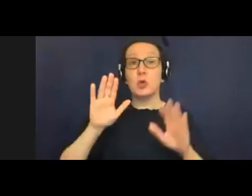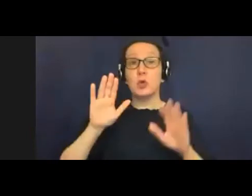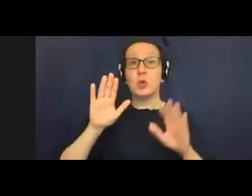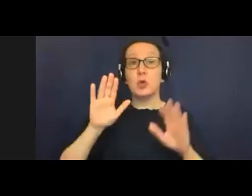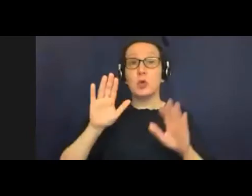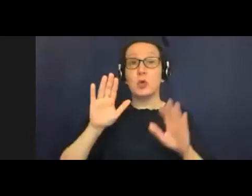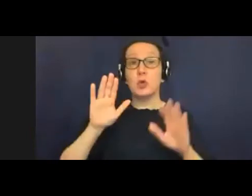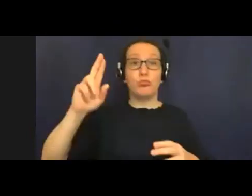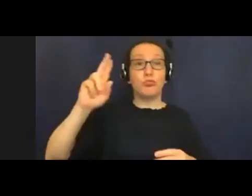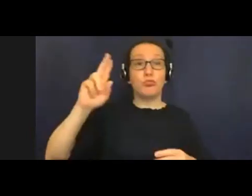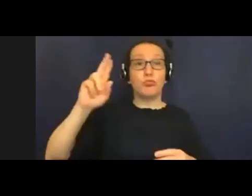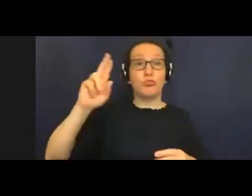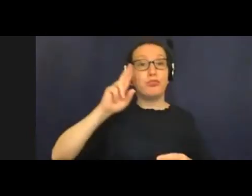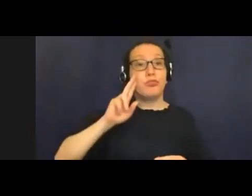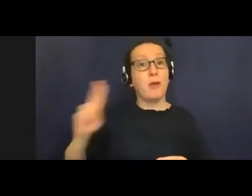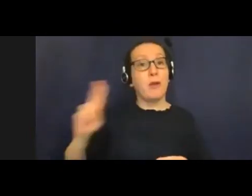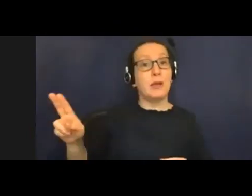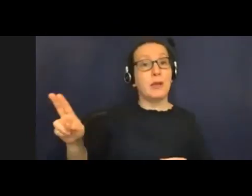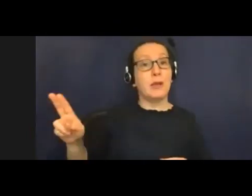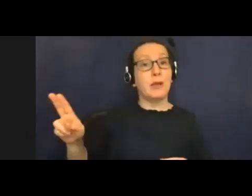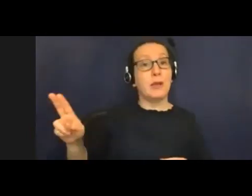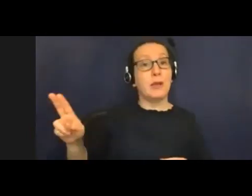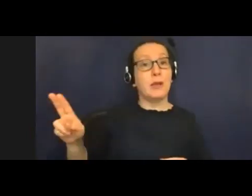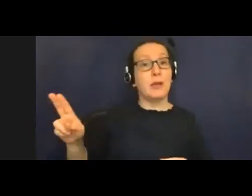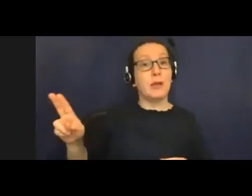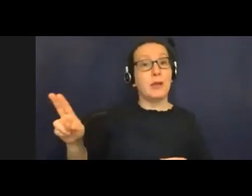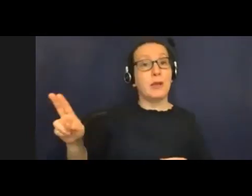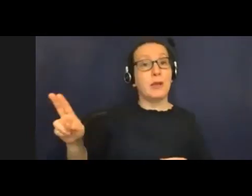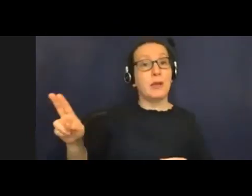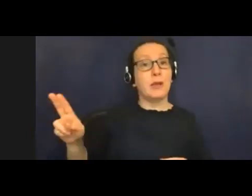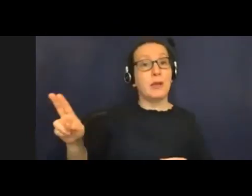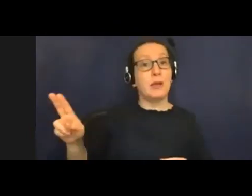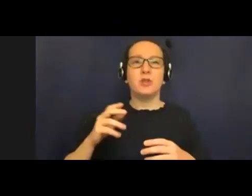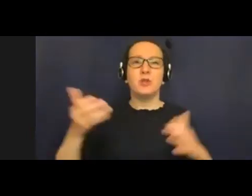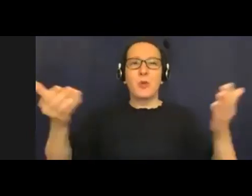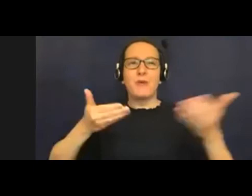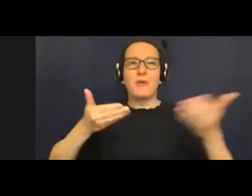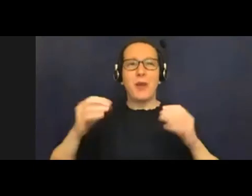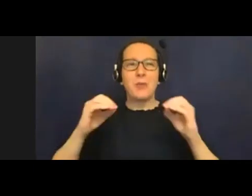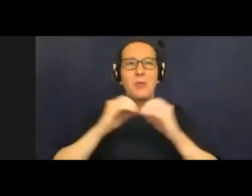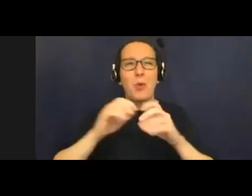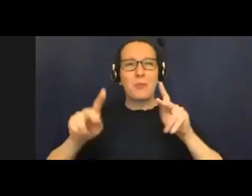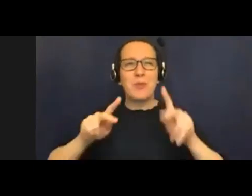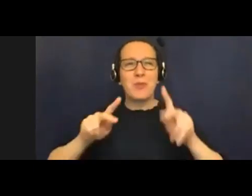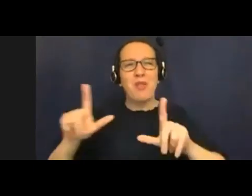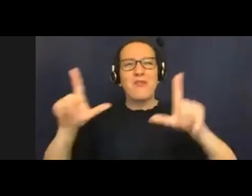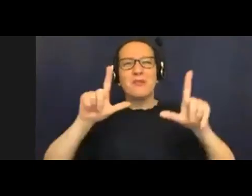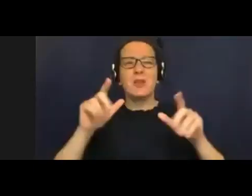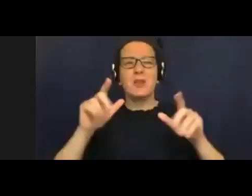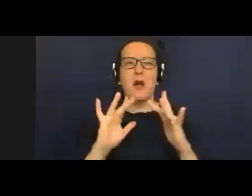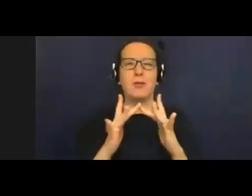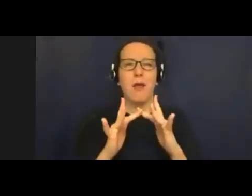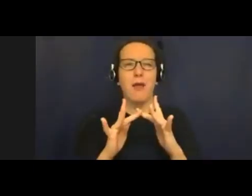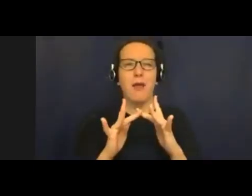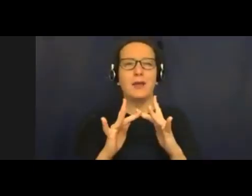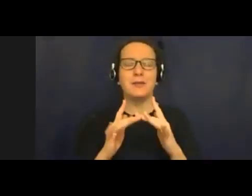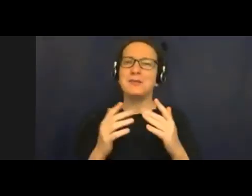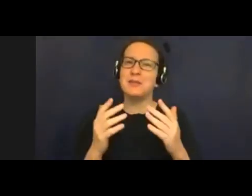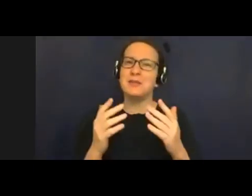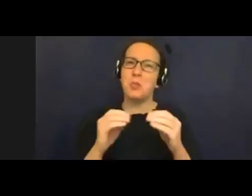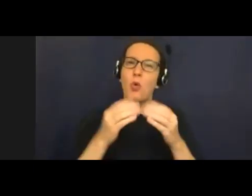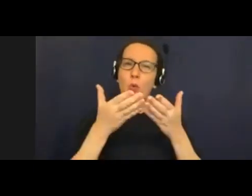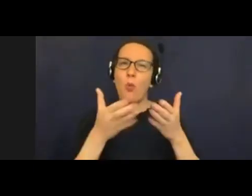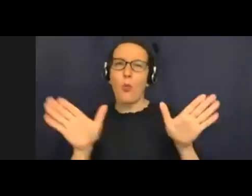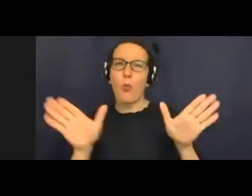privilege to invite more wider audience to attend